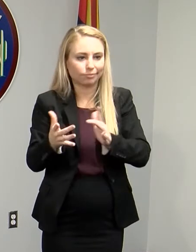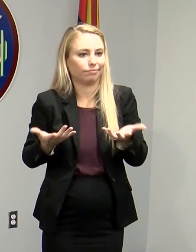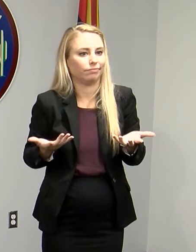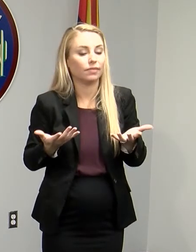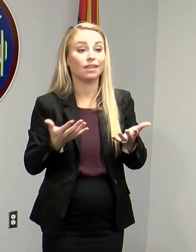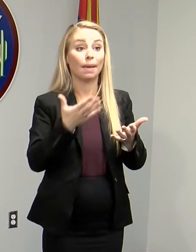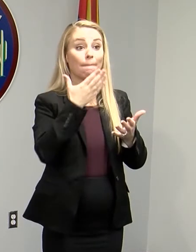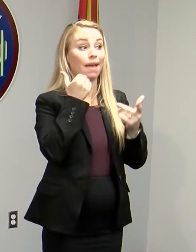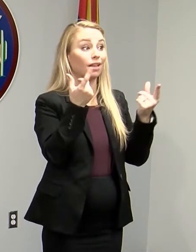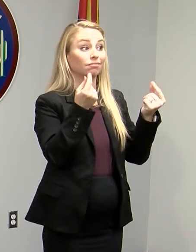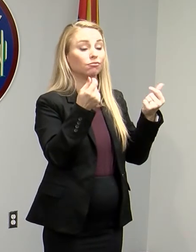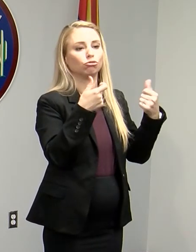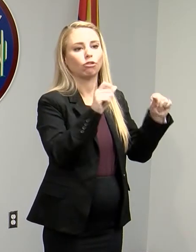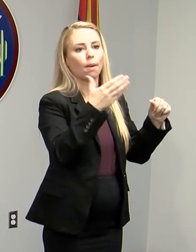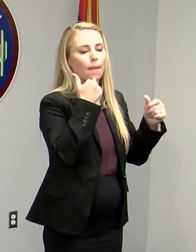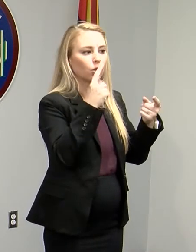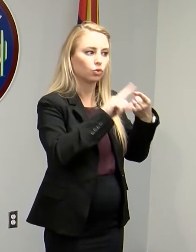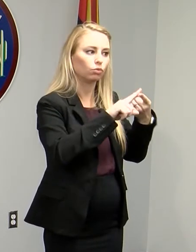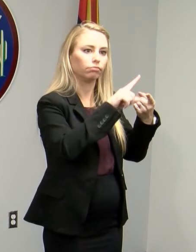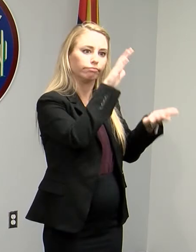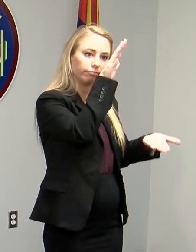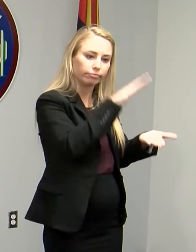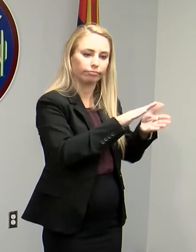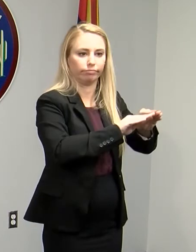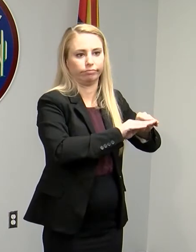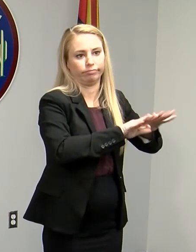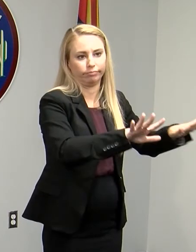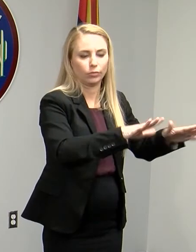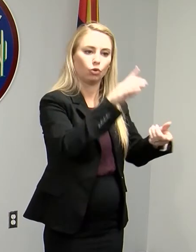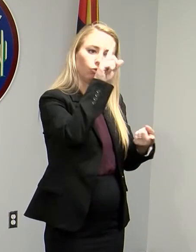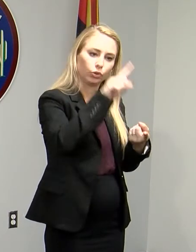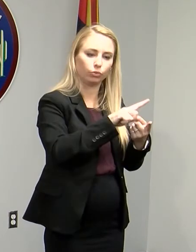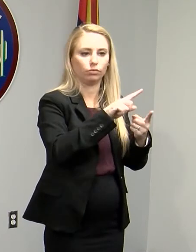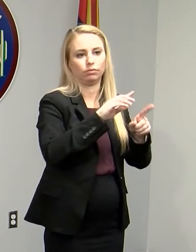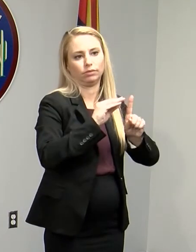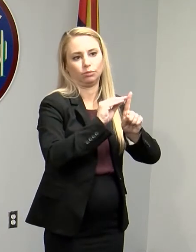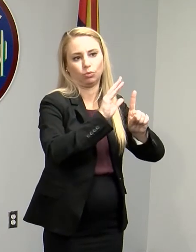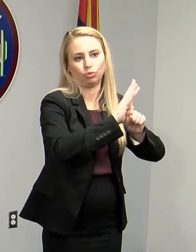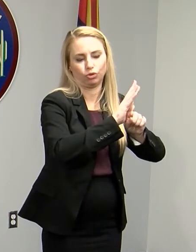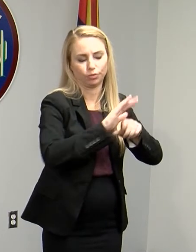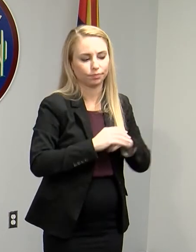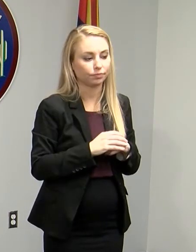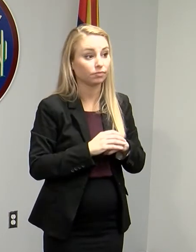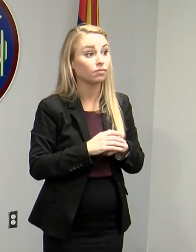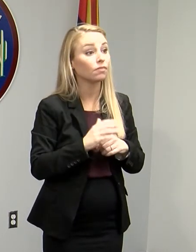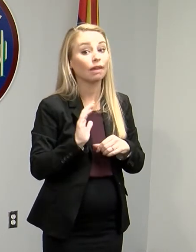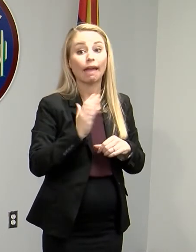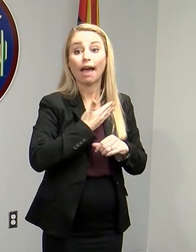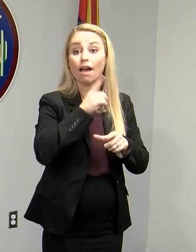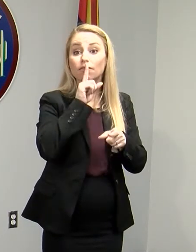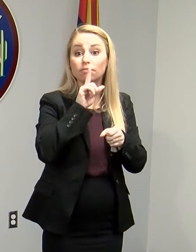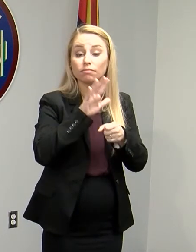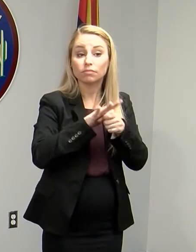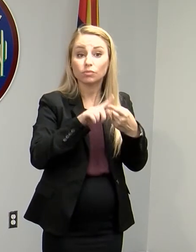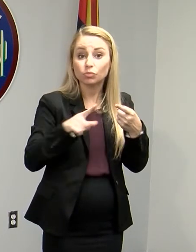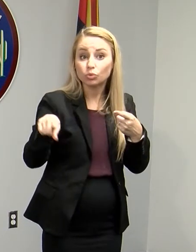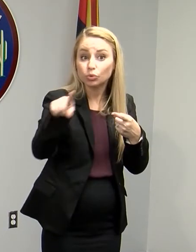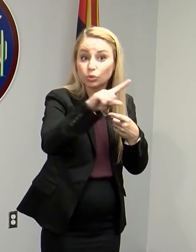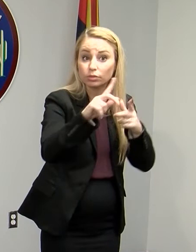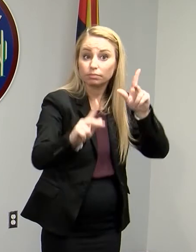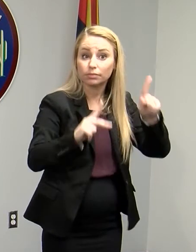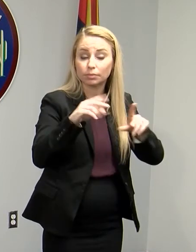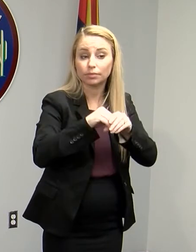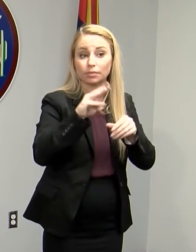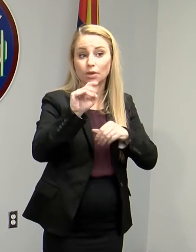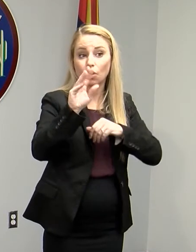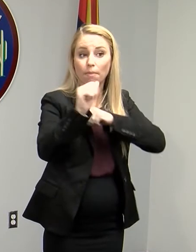new cases. Our commitment to you, the residents of Maricopa County, is to give you the facts about what is happening and